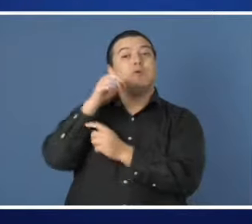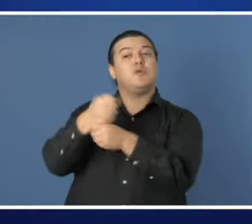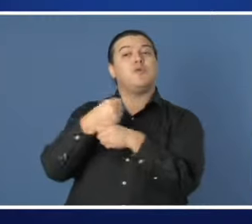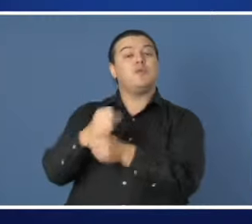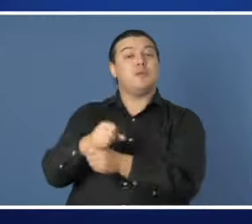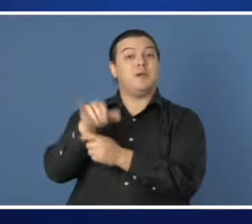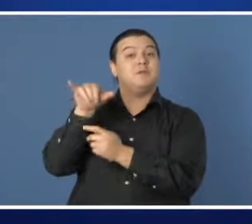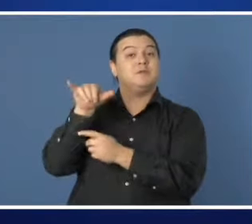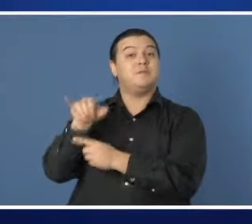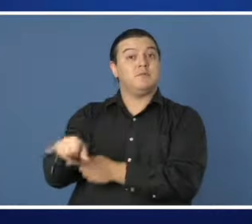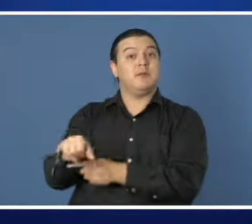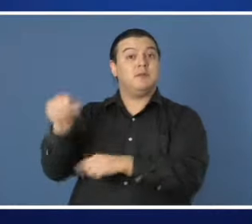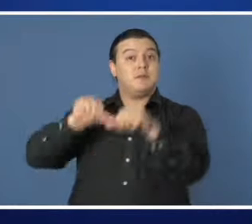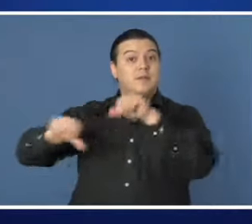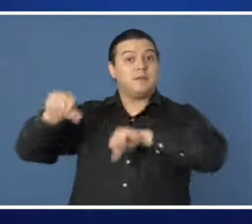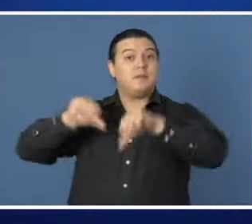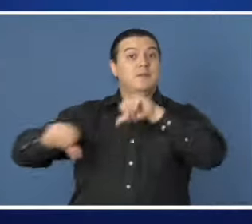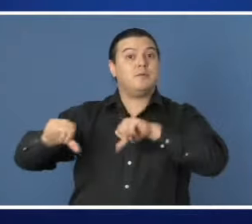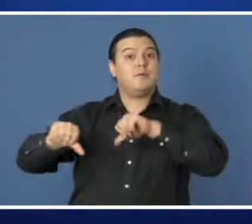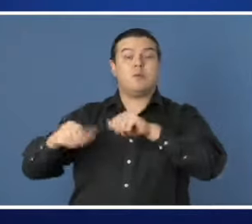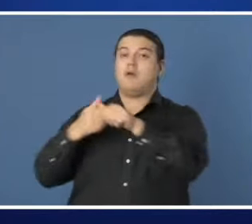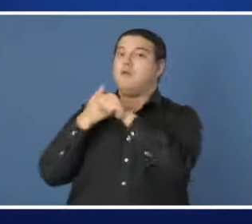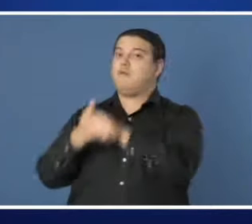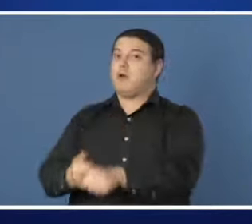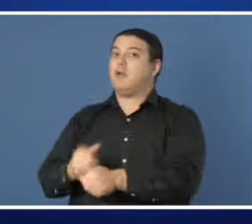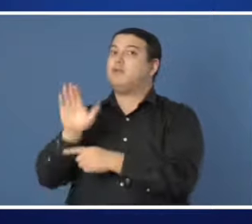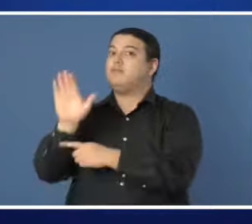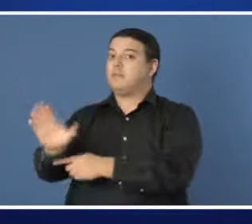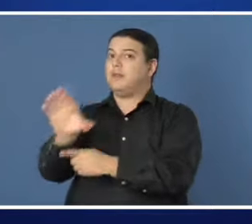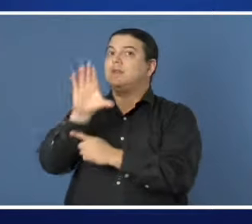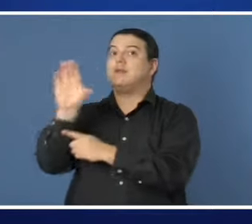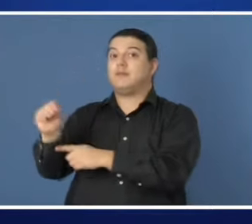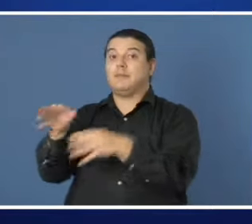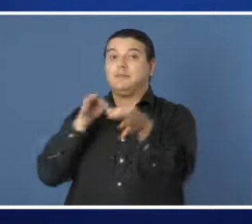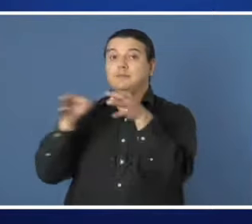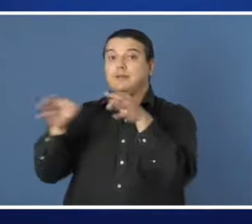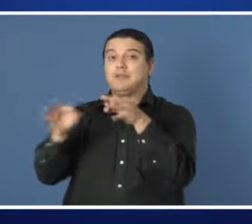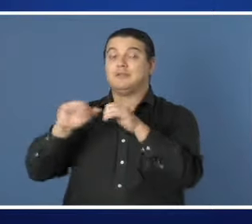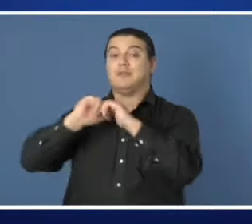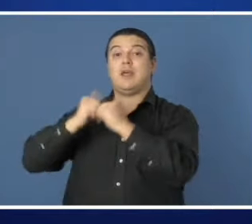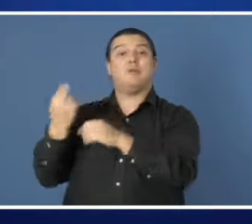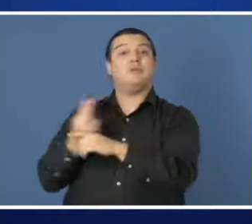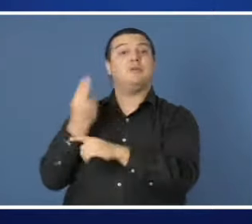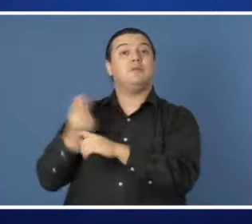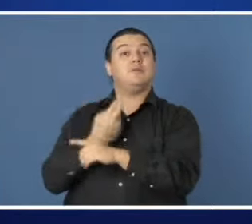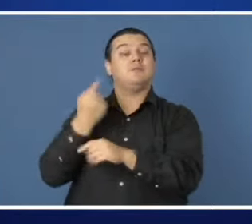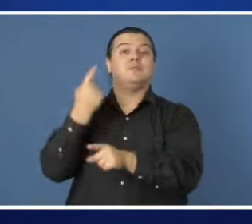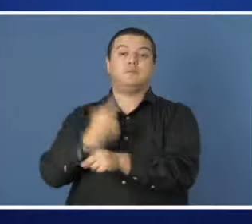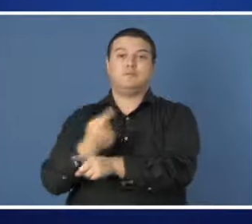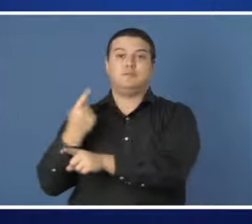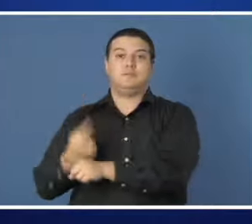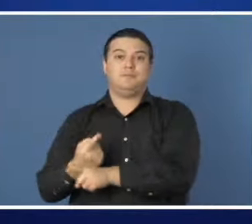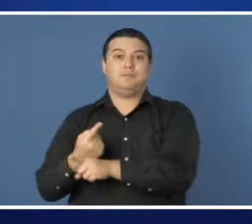Follow the manufacturer's instructions for the proper use of the household chemical.